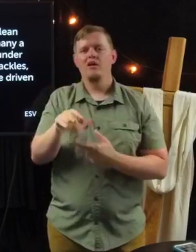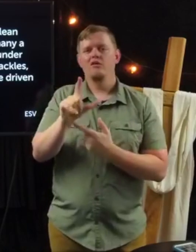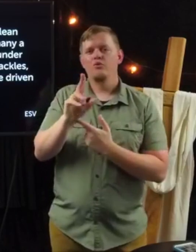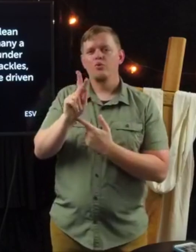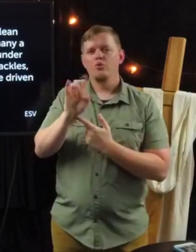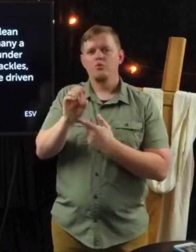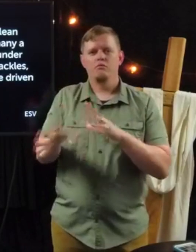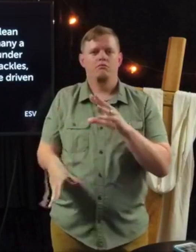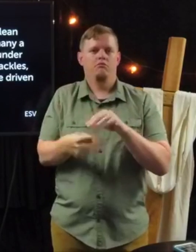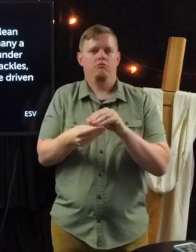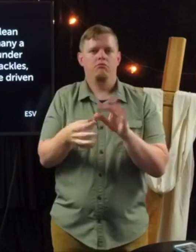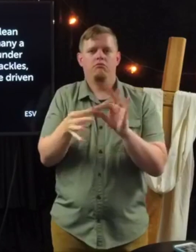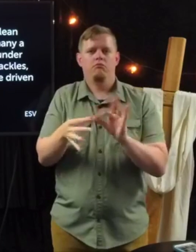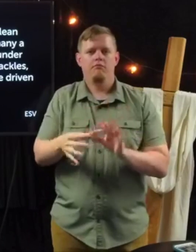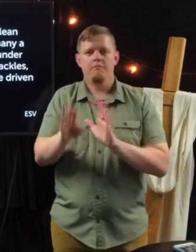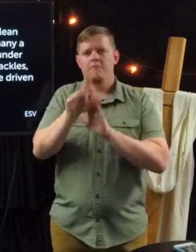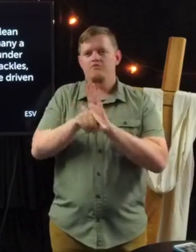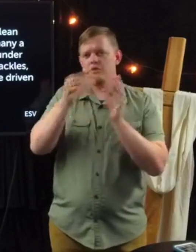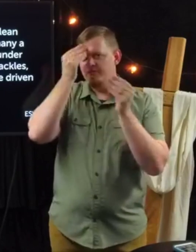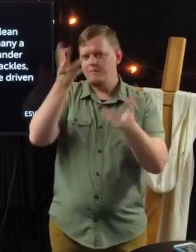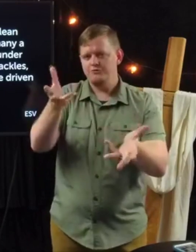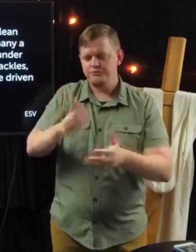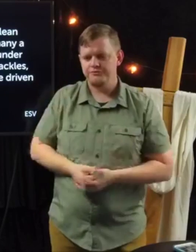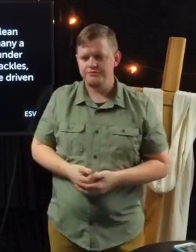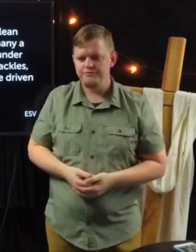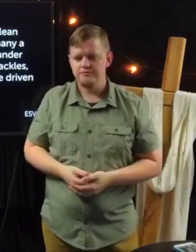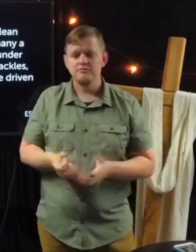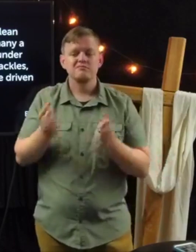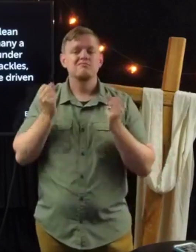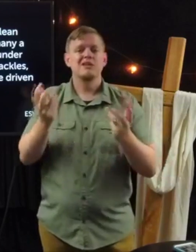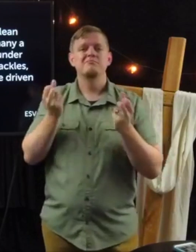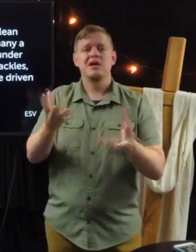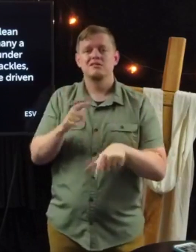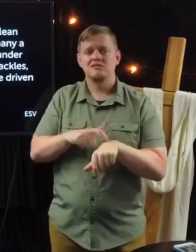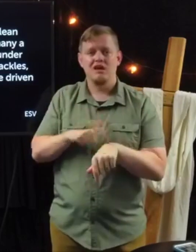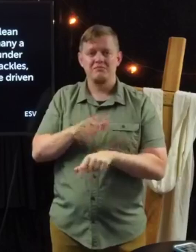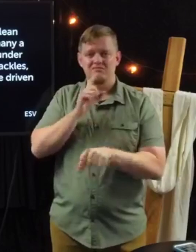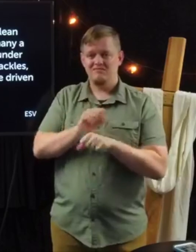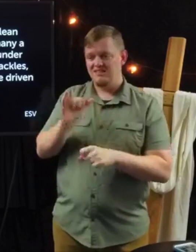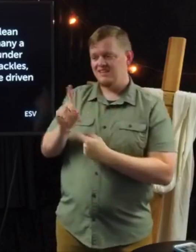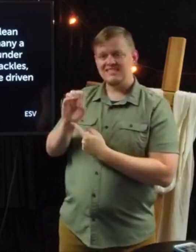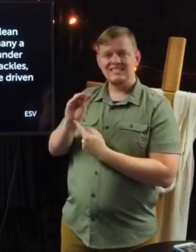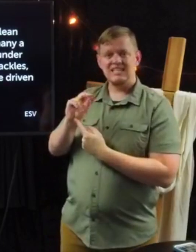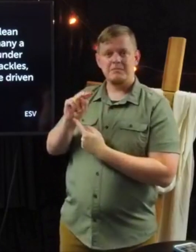There's parentheses here that Luke just means, an addition that Luke added, a little bit of background information. It says, "For many a time I had seized